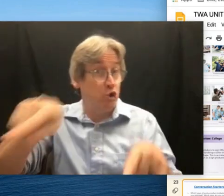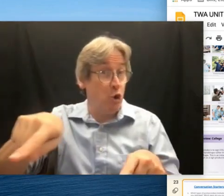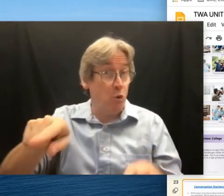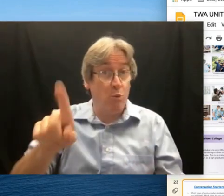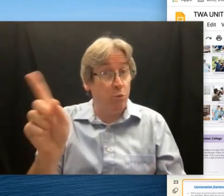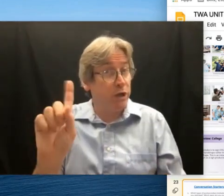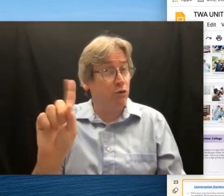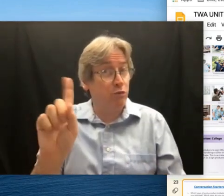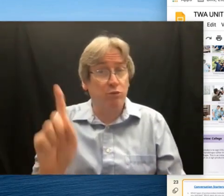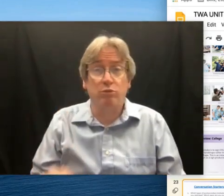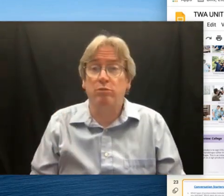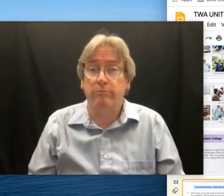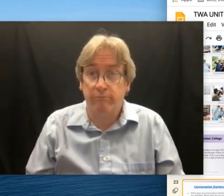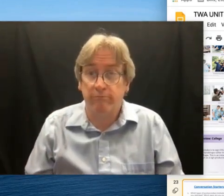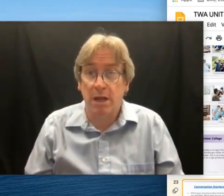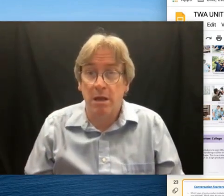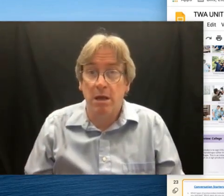Go.